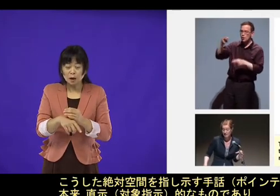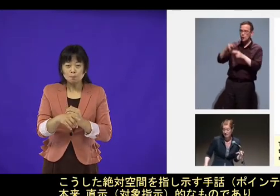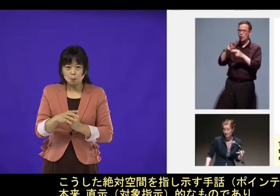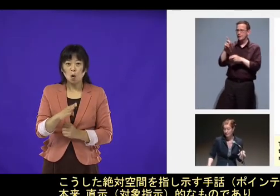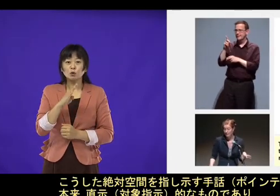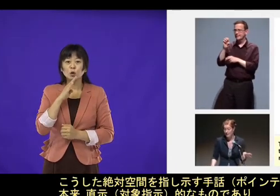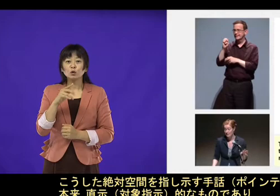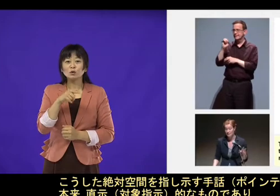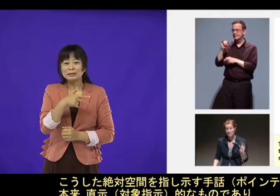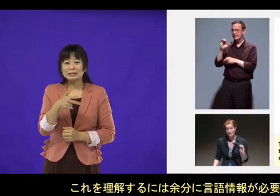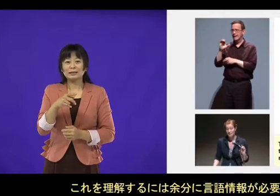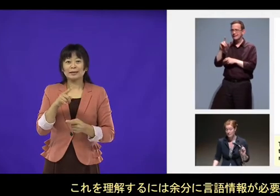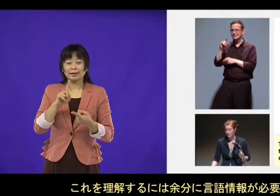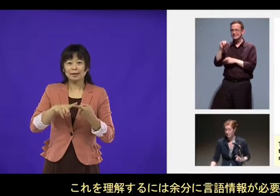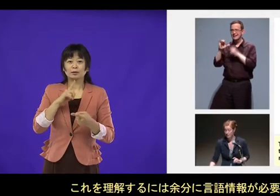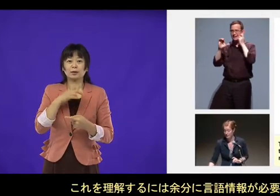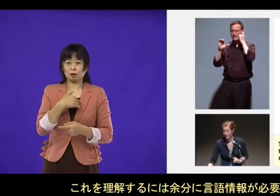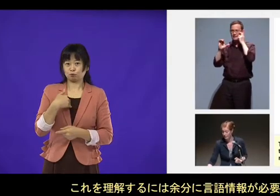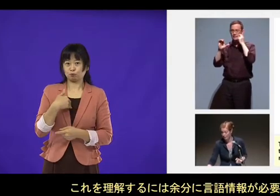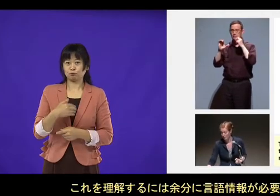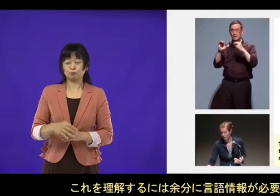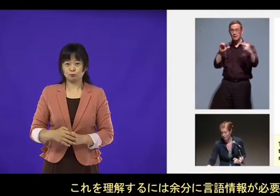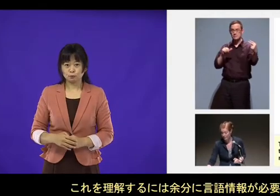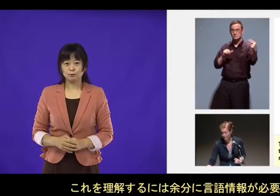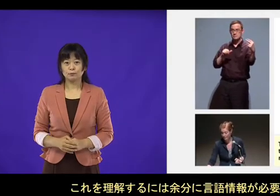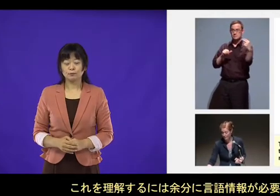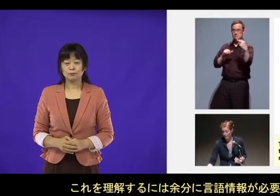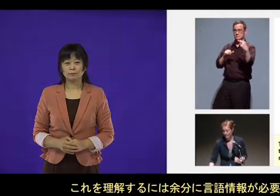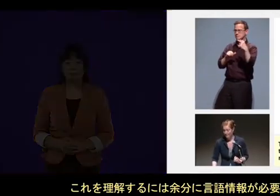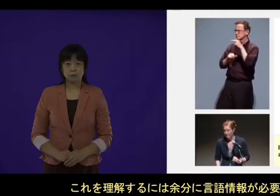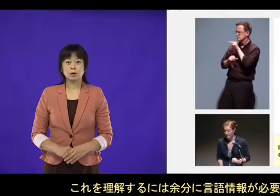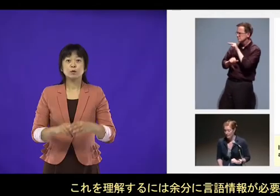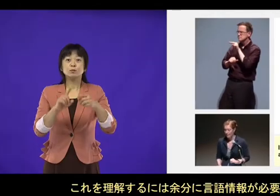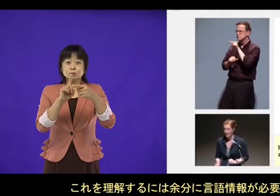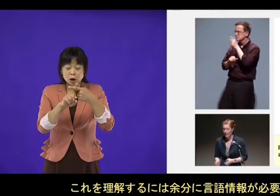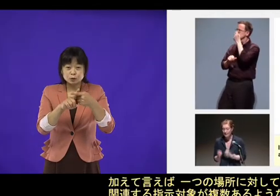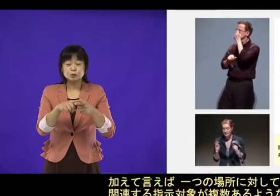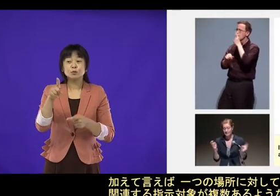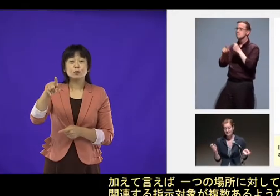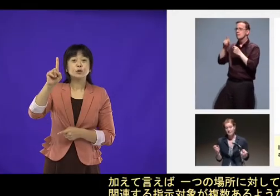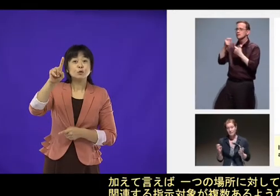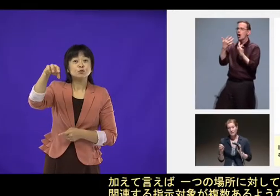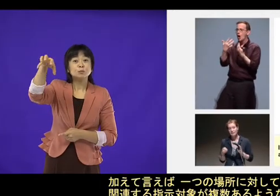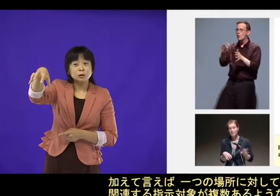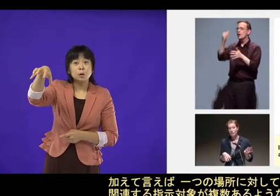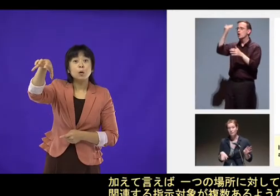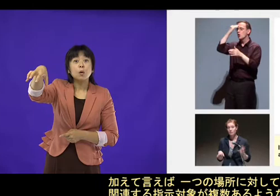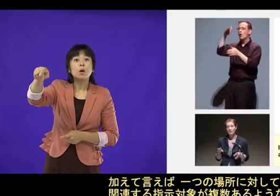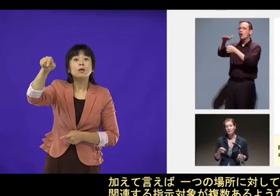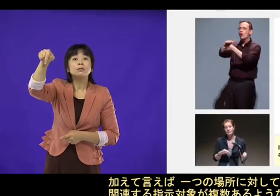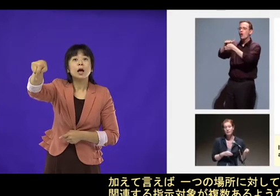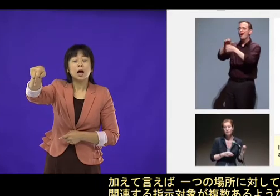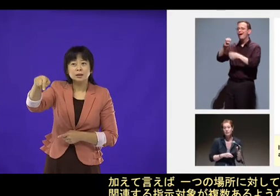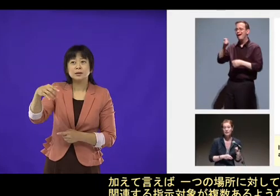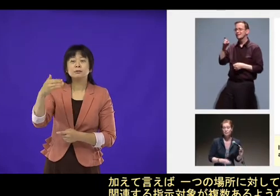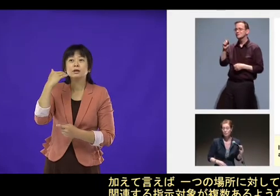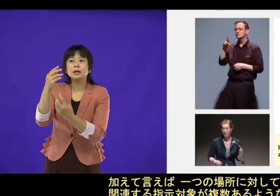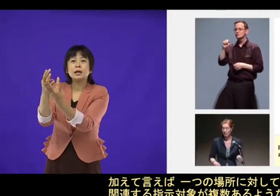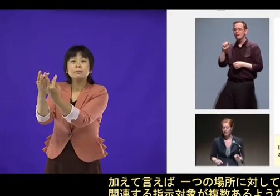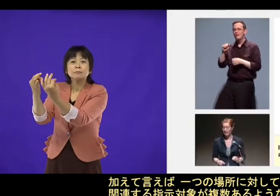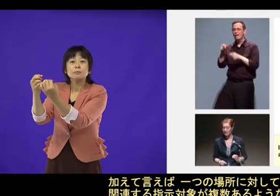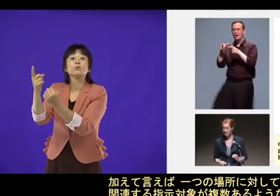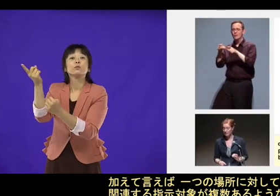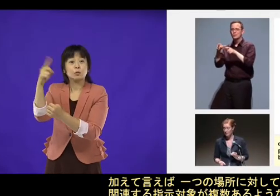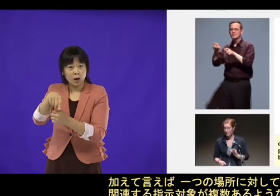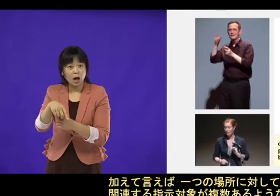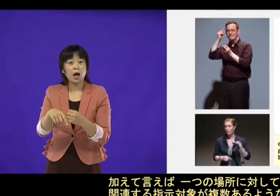extra linguistic information to be resolved. And in addition, when there's multiple references associated with